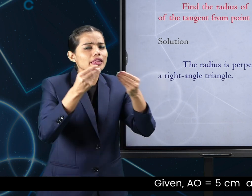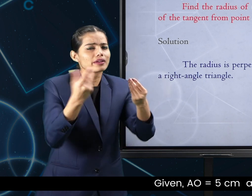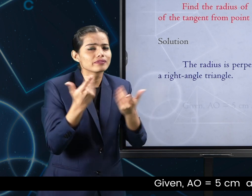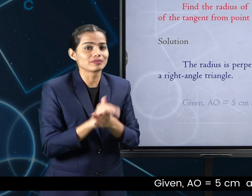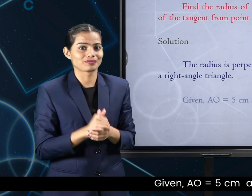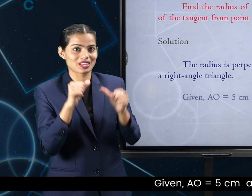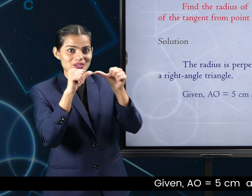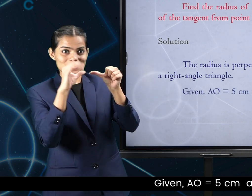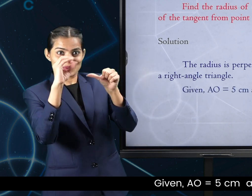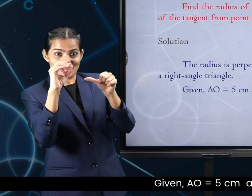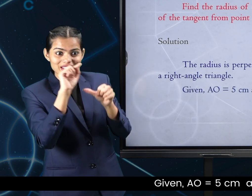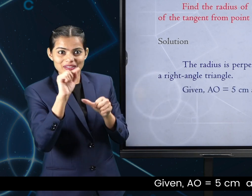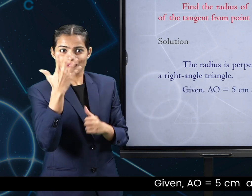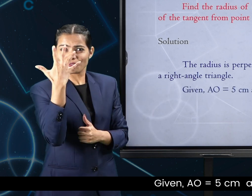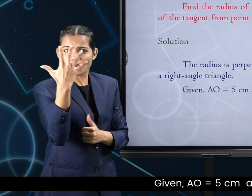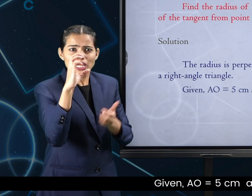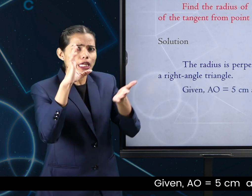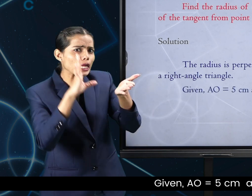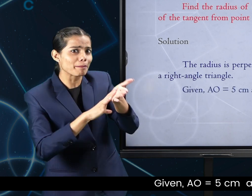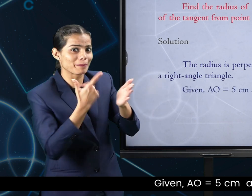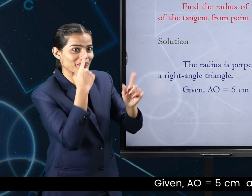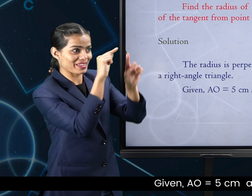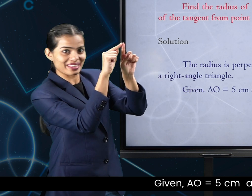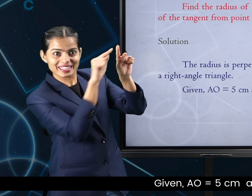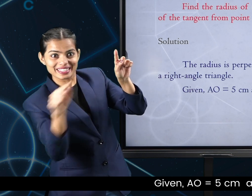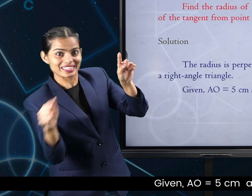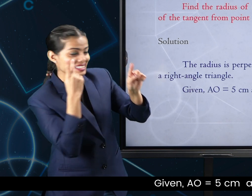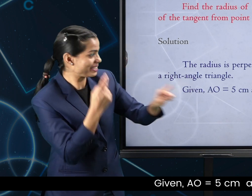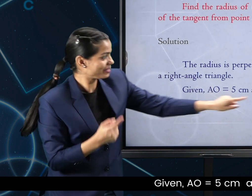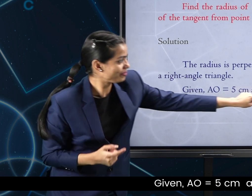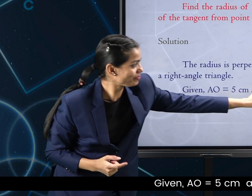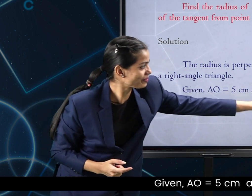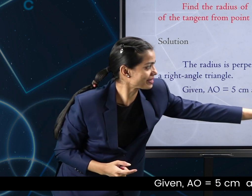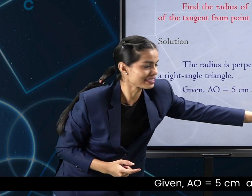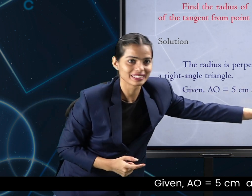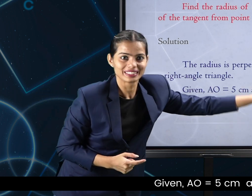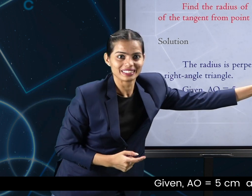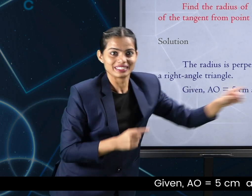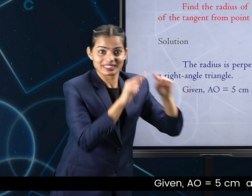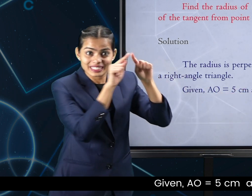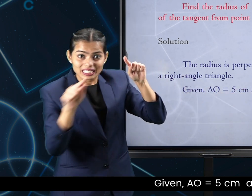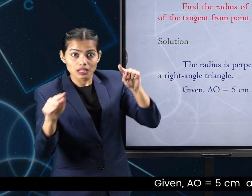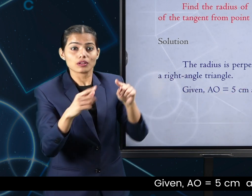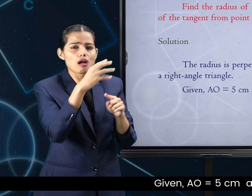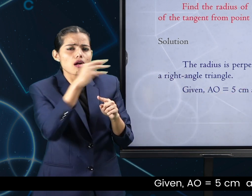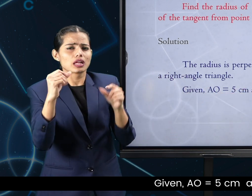Given AO is equal to 5 cm and AB is equal to 4 cm.